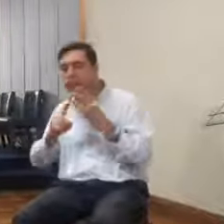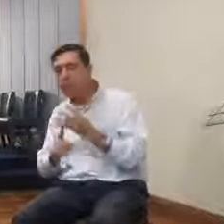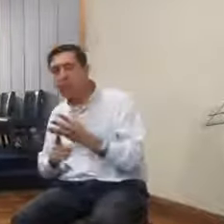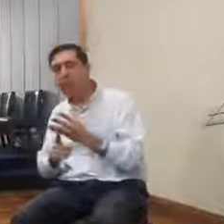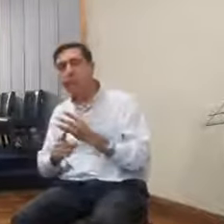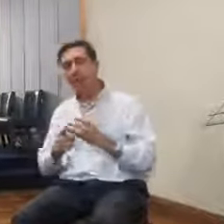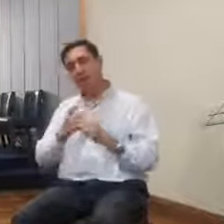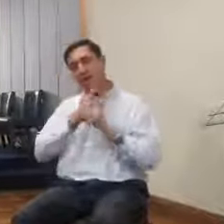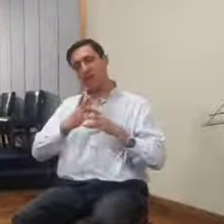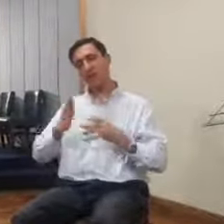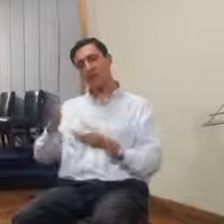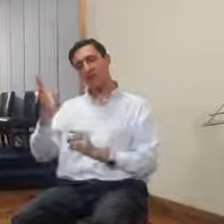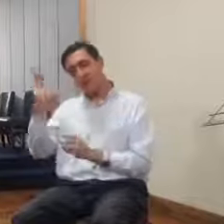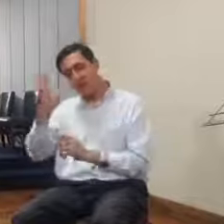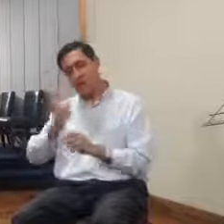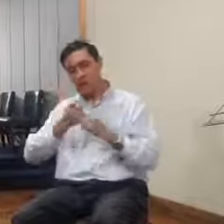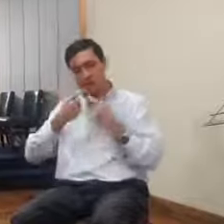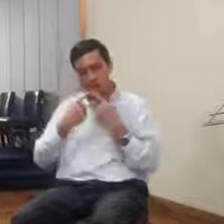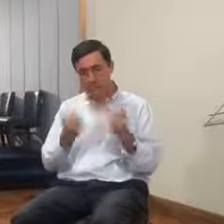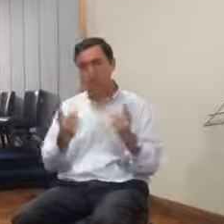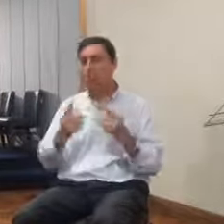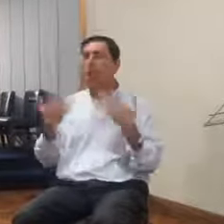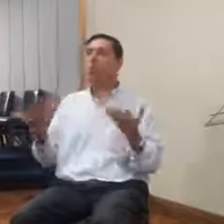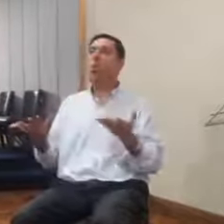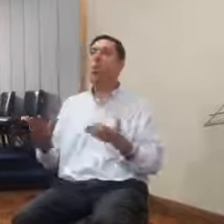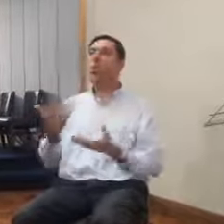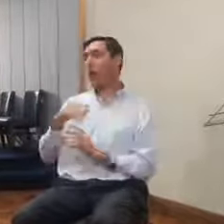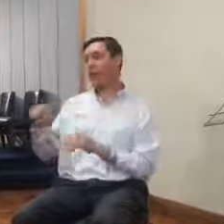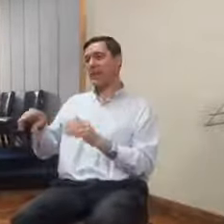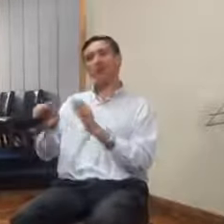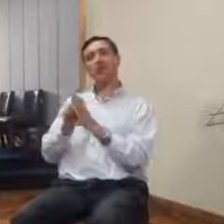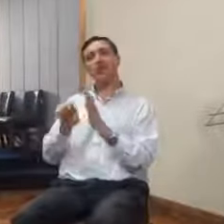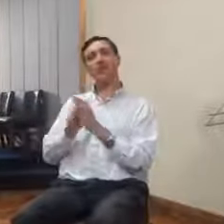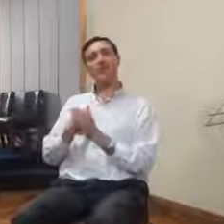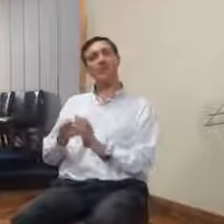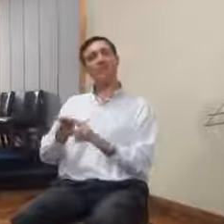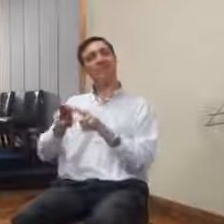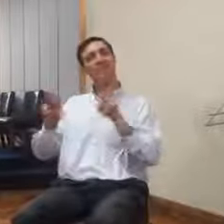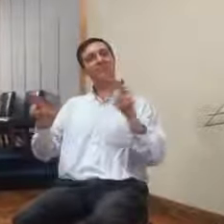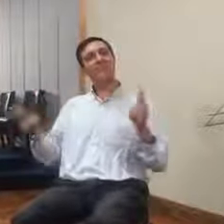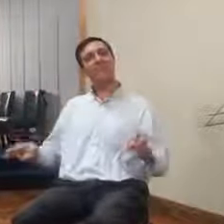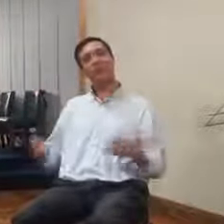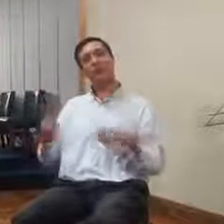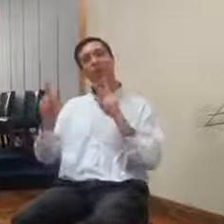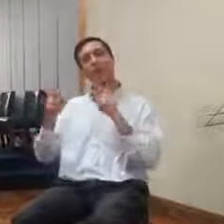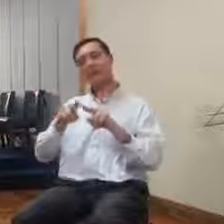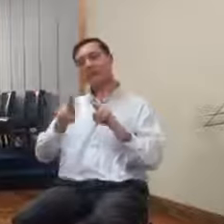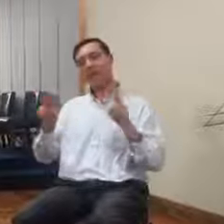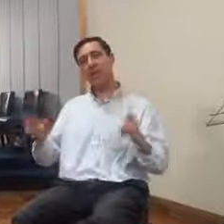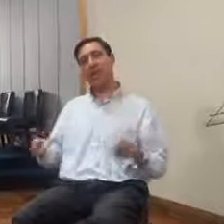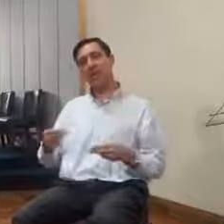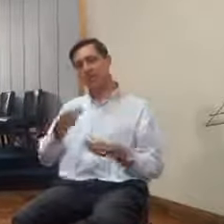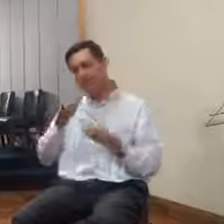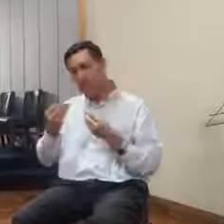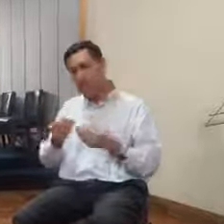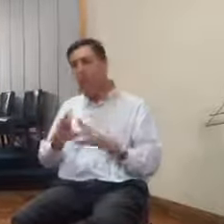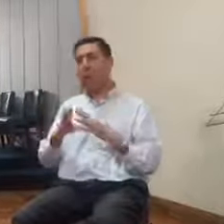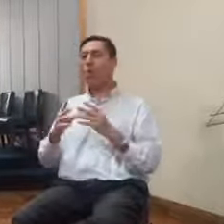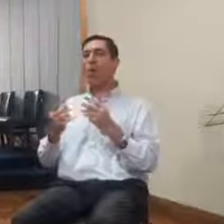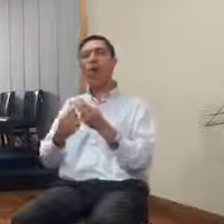the wonderful time of the Lord's Supper, and occasionally the great encouragement of baptisms. The Lord has provided